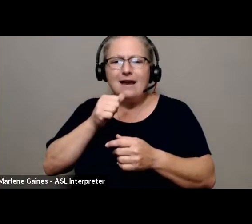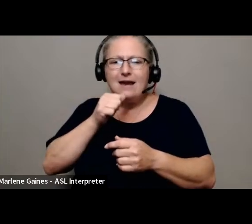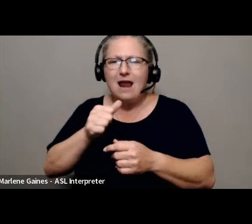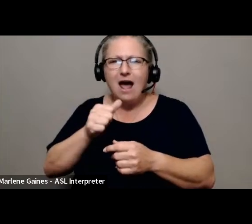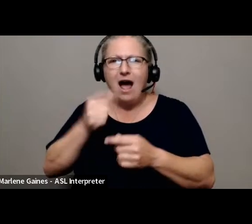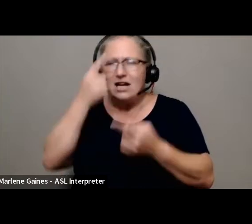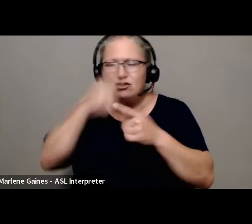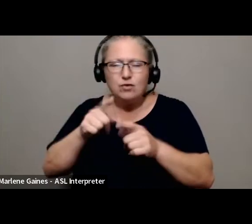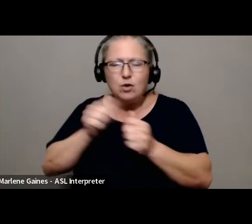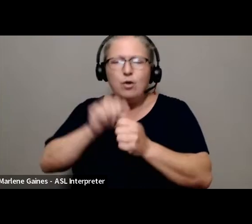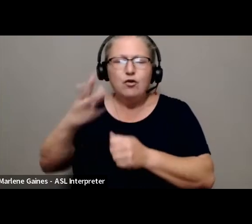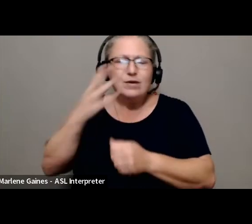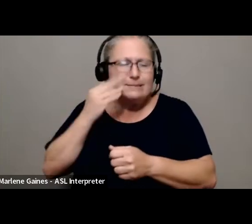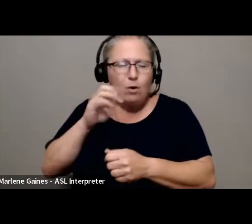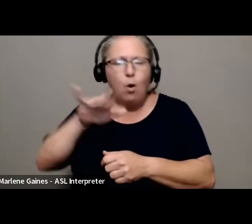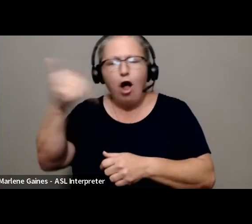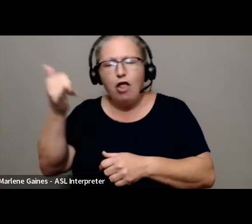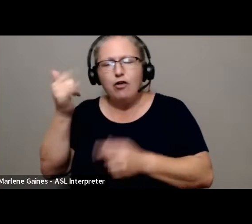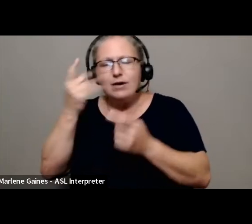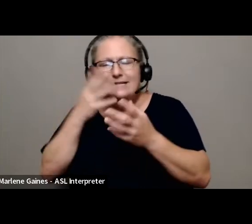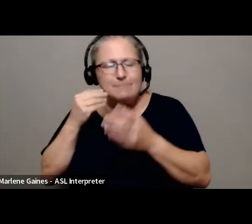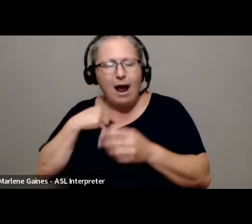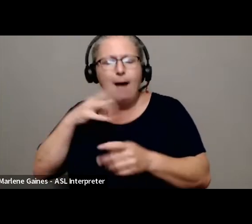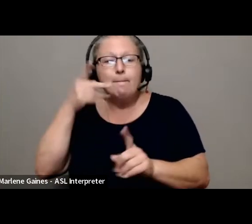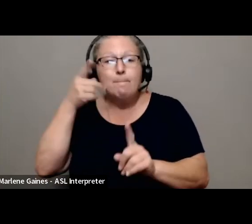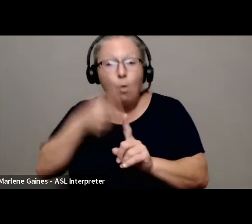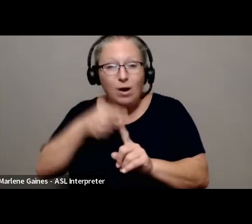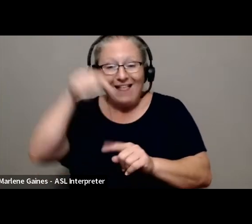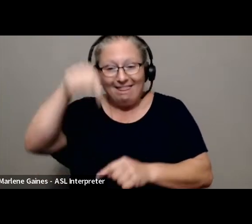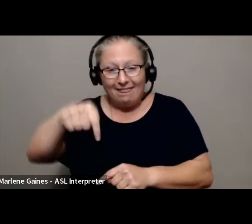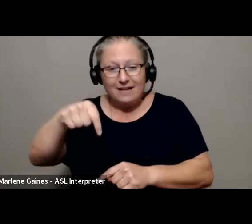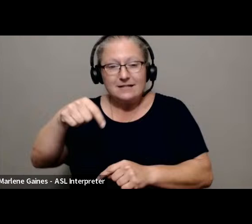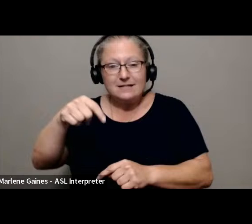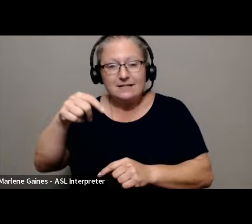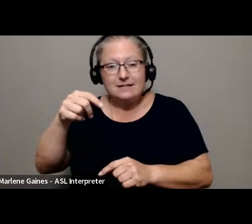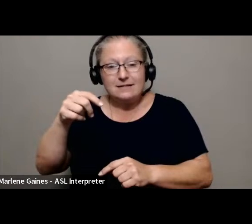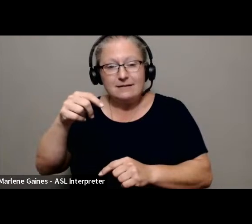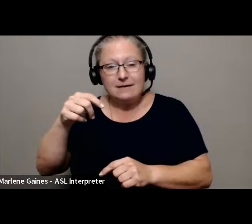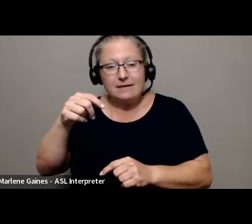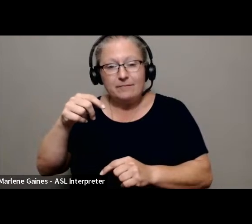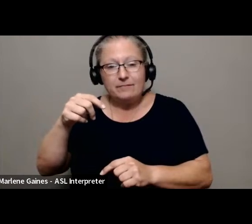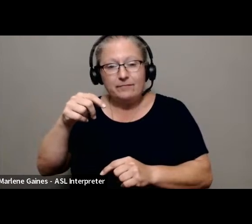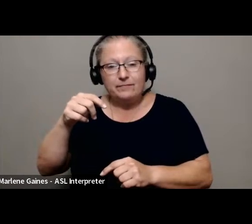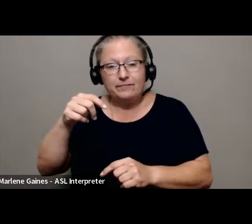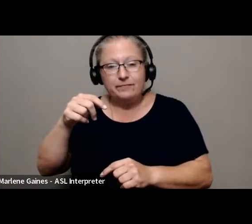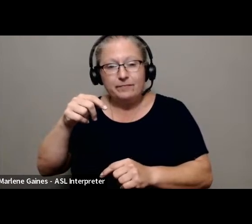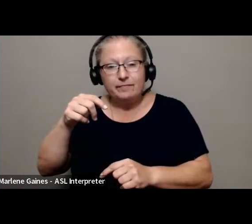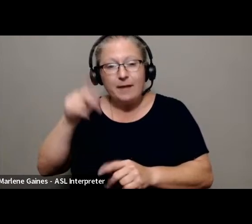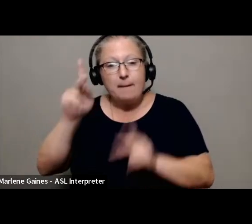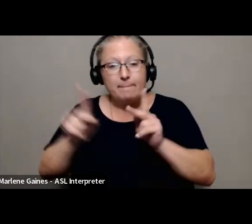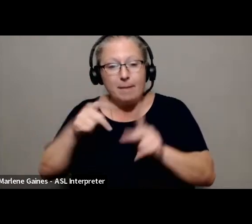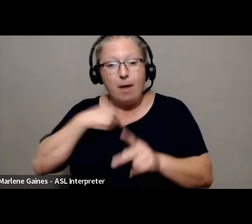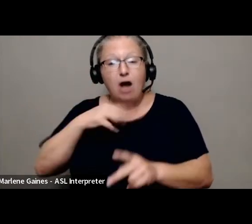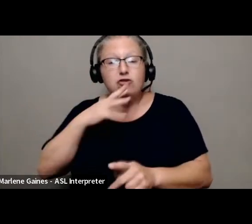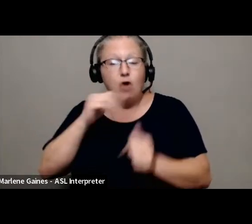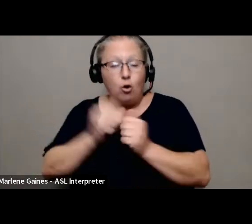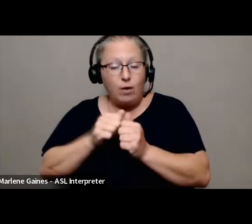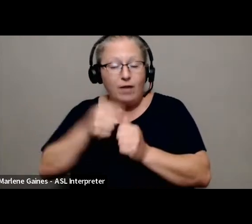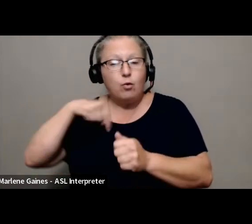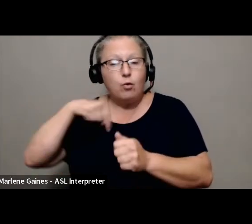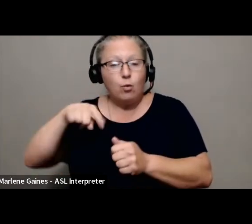else's experience. I'm pointing out that in this, that the people that I've talked to, we've